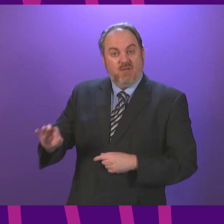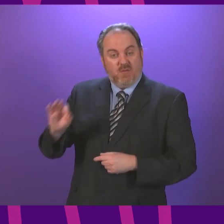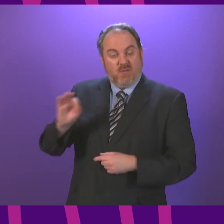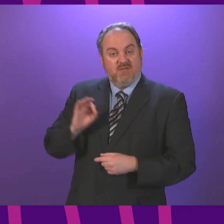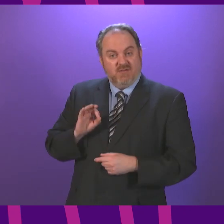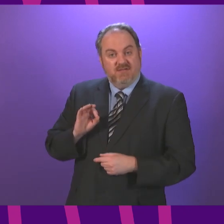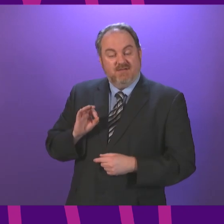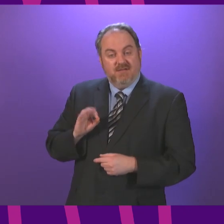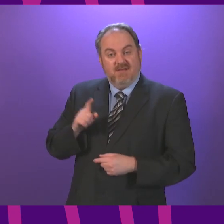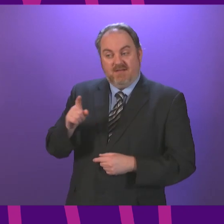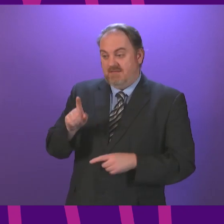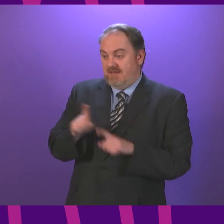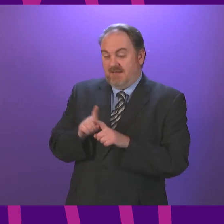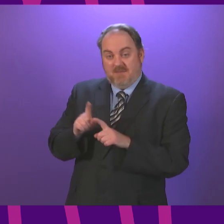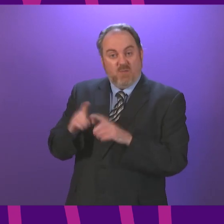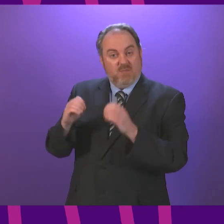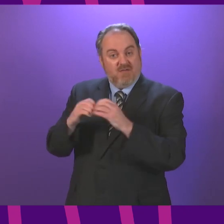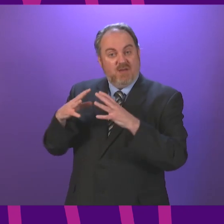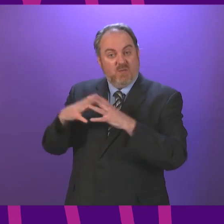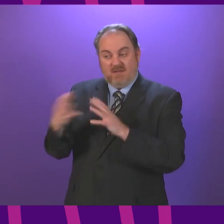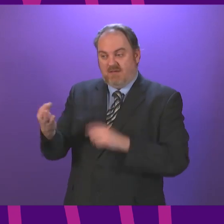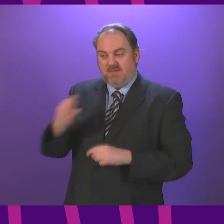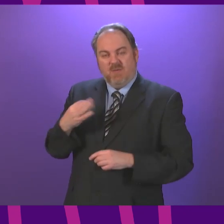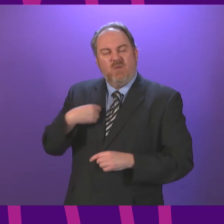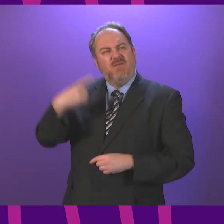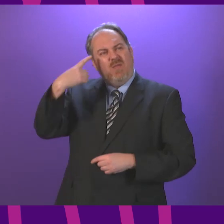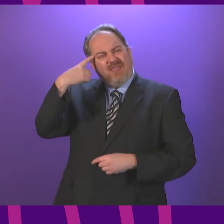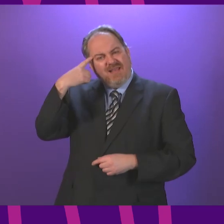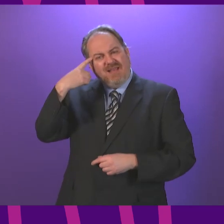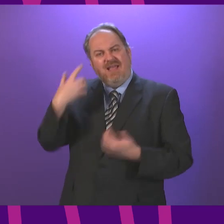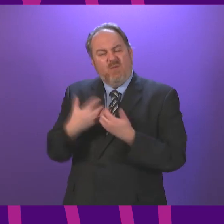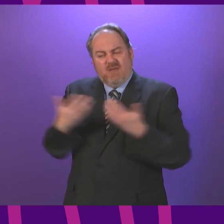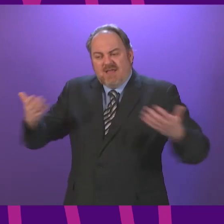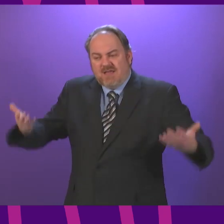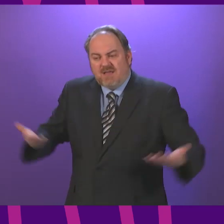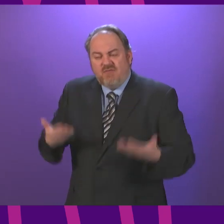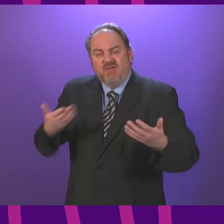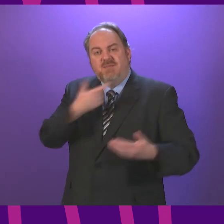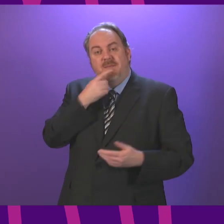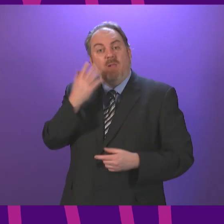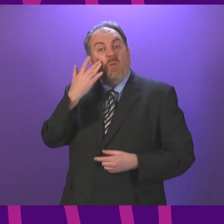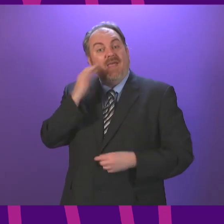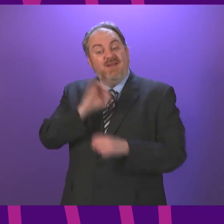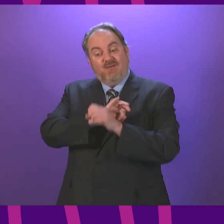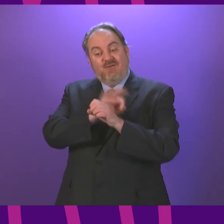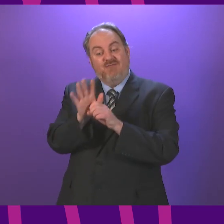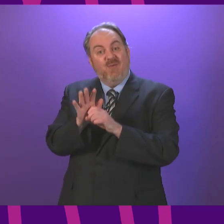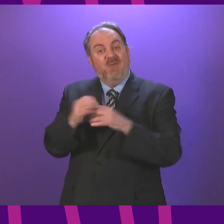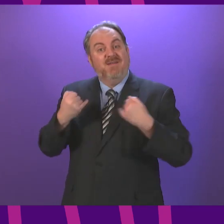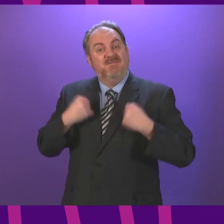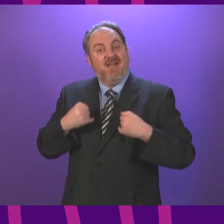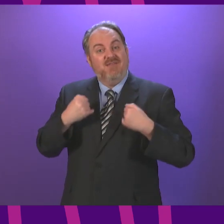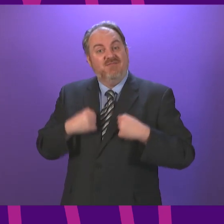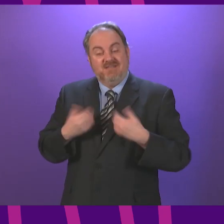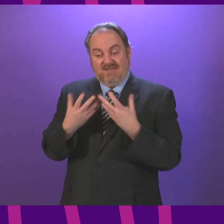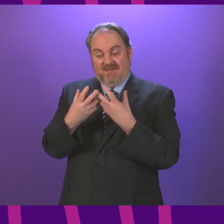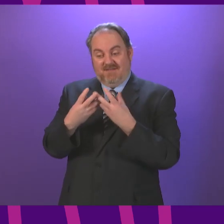to Brian Whittle earlier on, that we do need to think about how we support people to reconnect as we come out of this hopefully unique